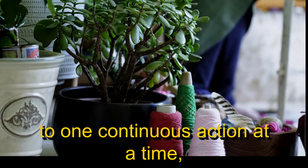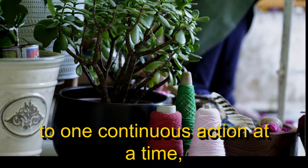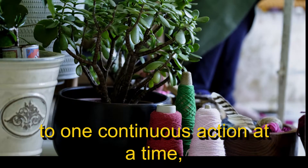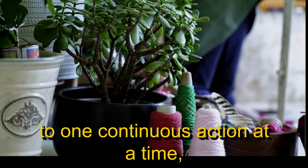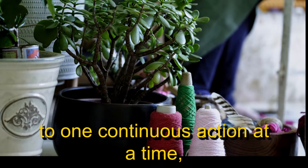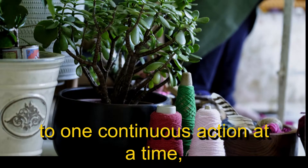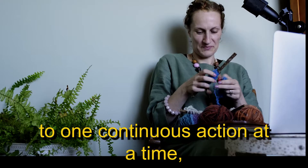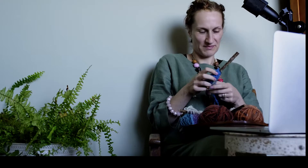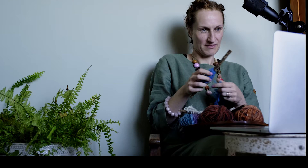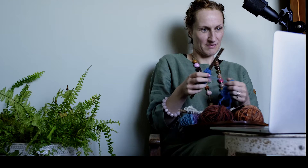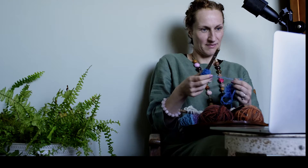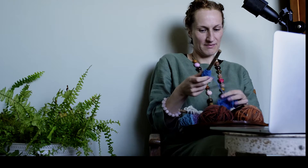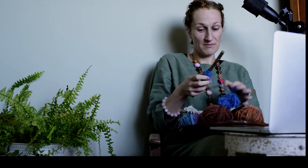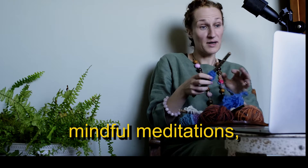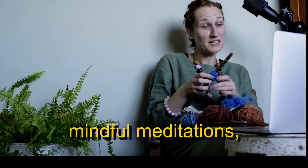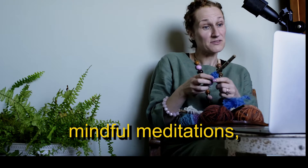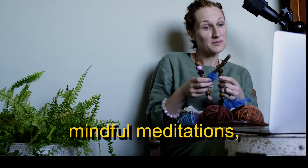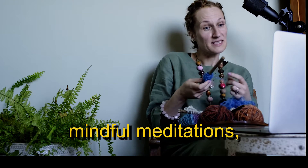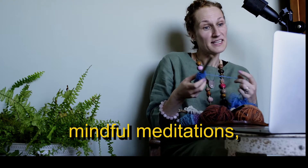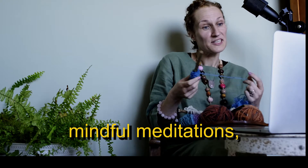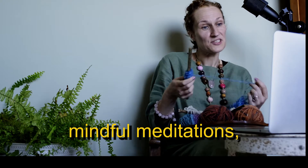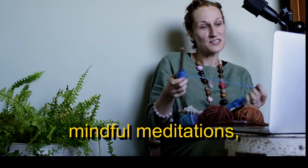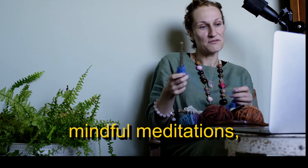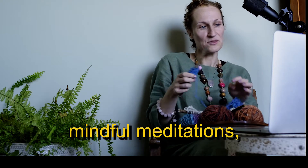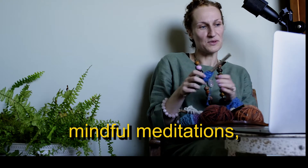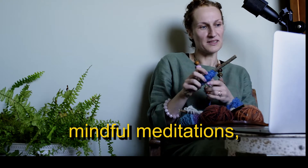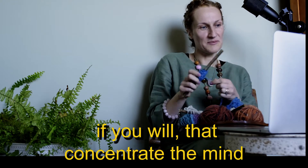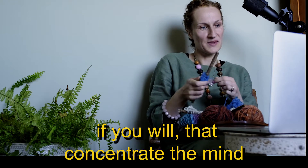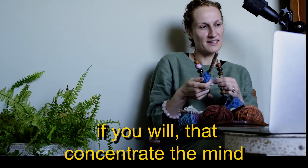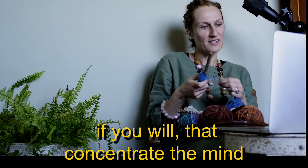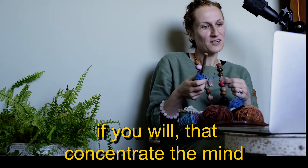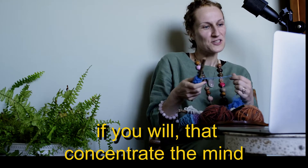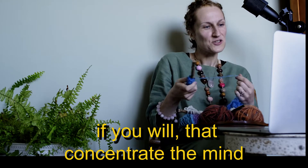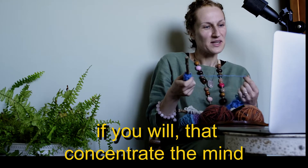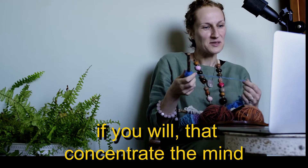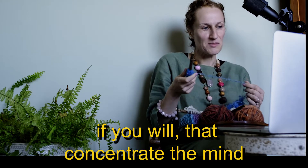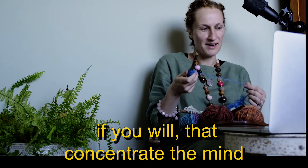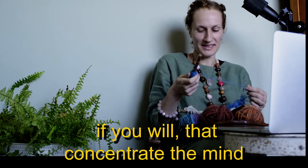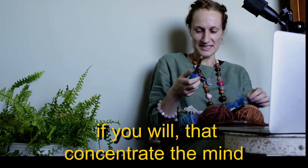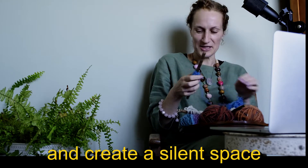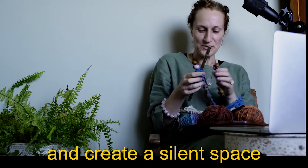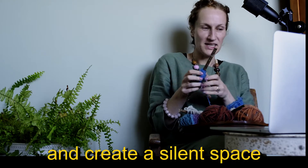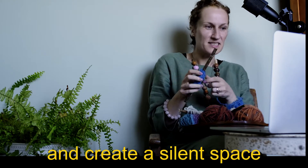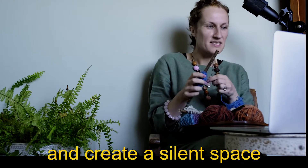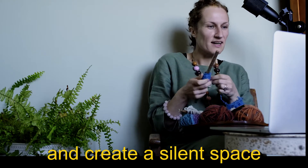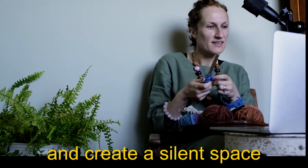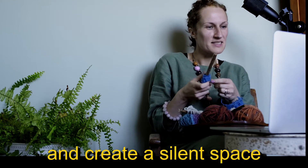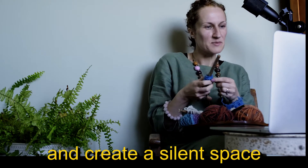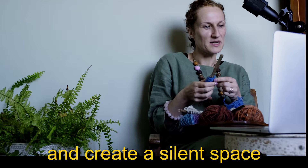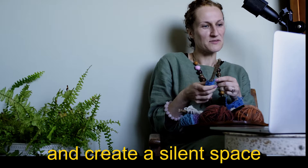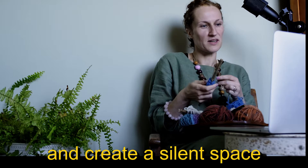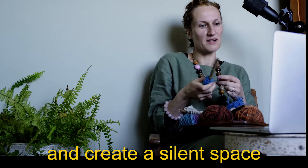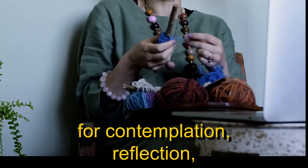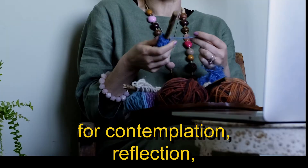at a time. Mindful meditations, if you will, that concentrate the mind and create a silent space for